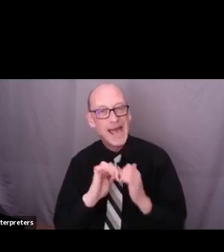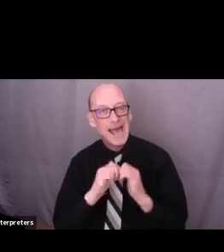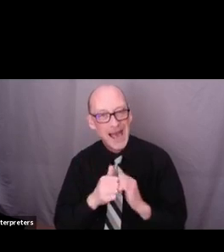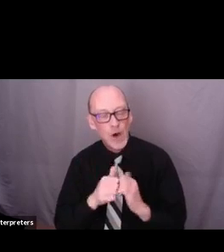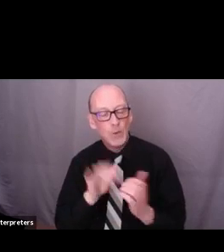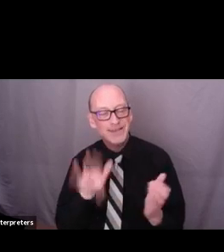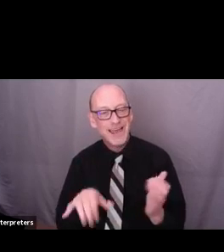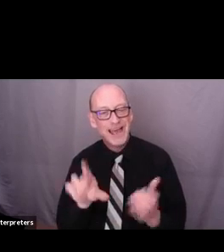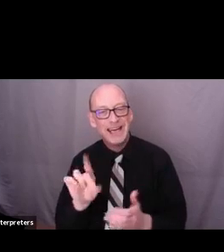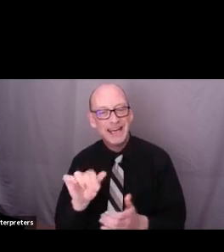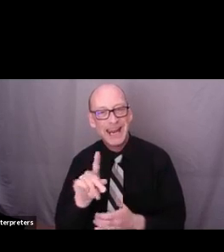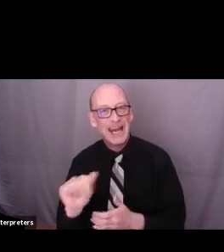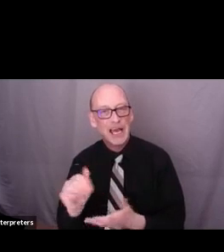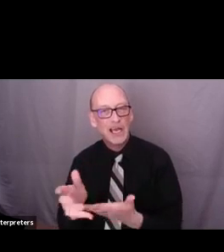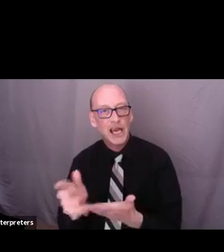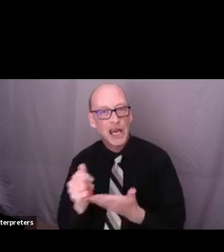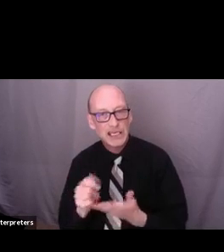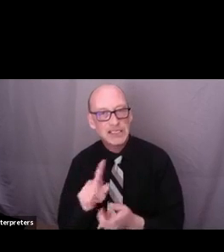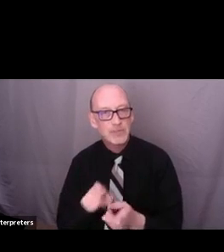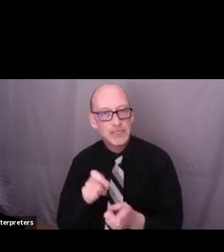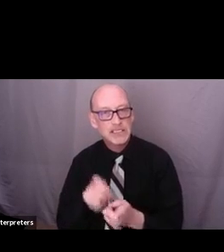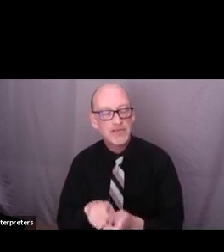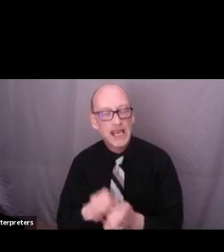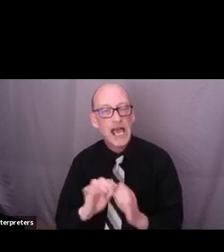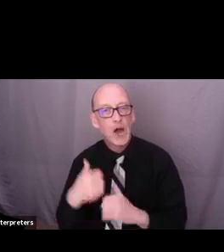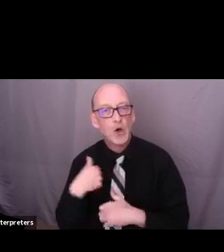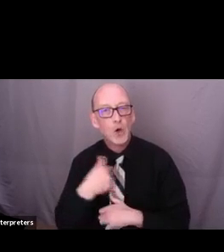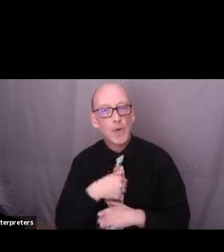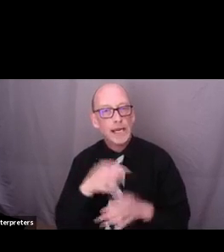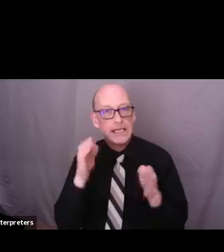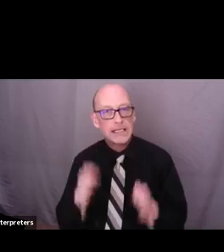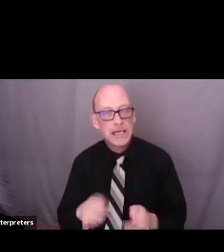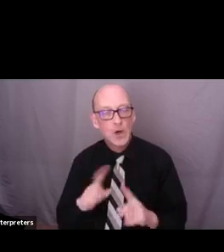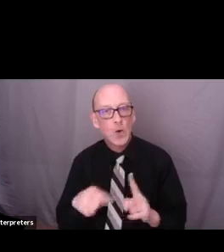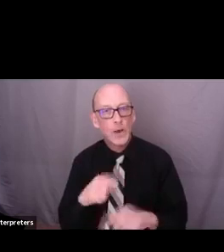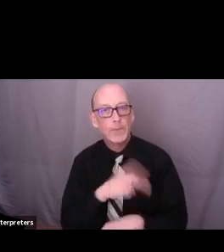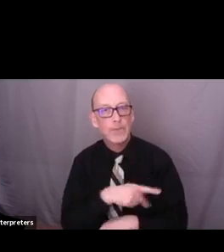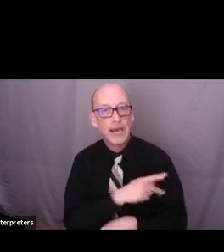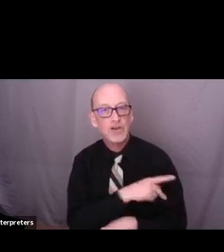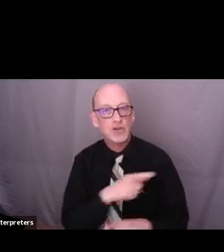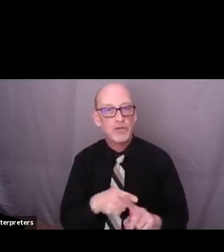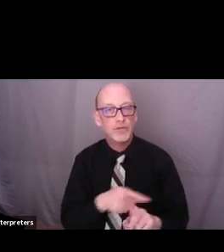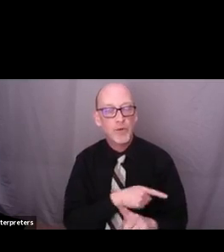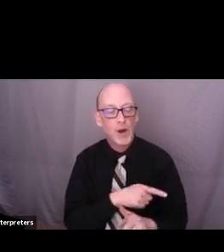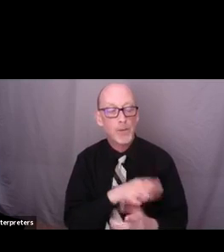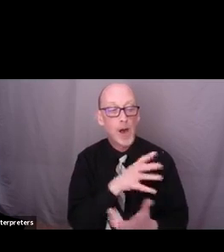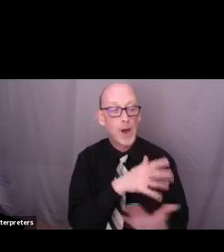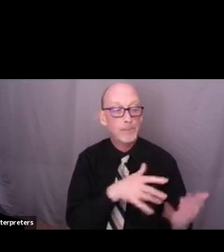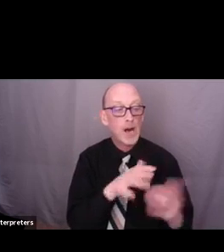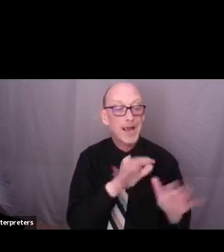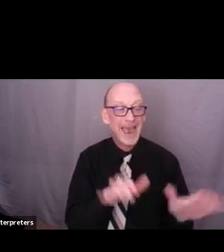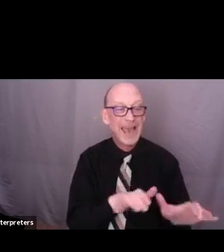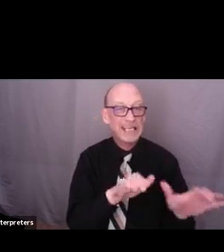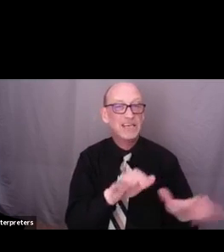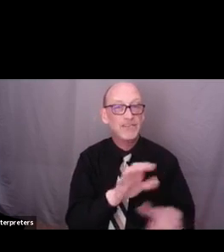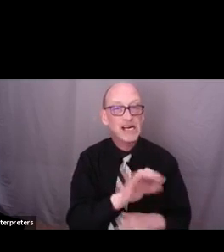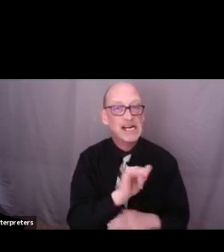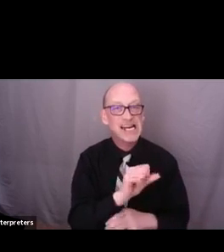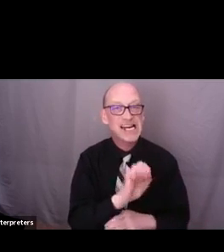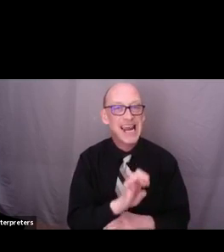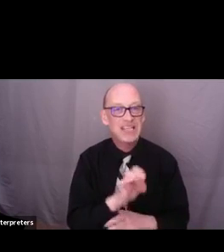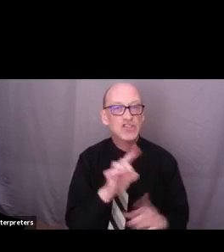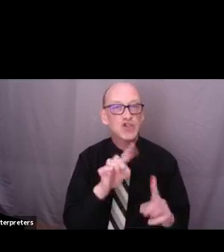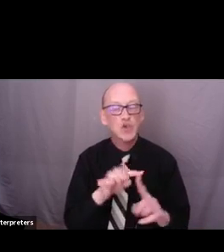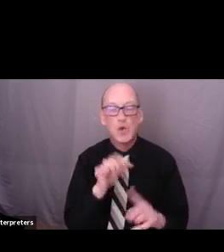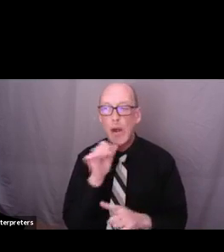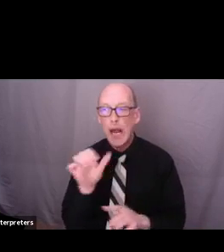collected. Specifically, how are we determining when patients go from being among active cases to no longer